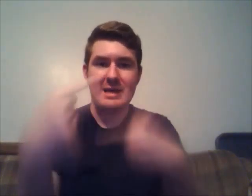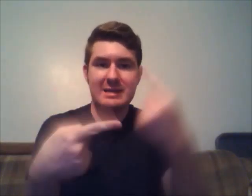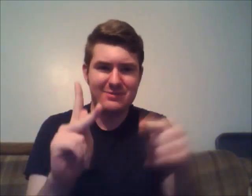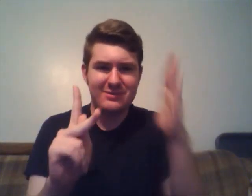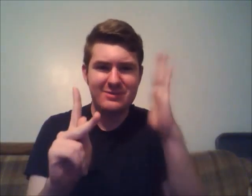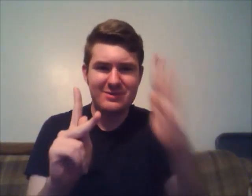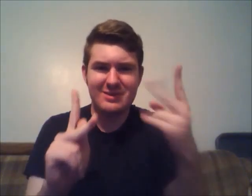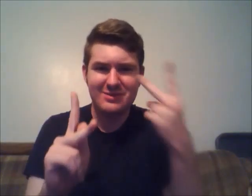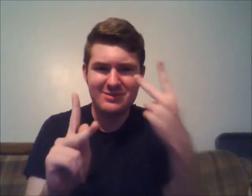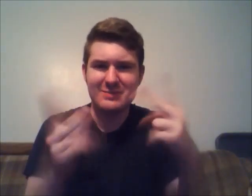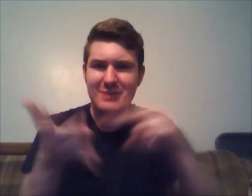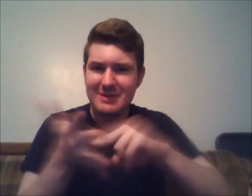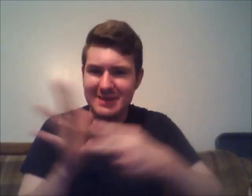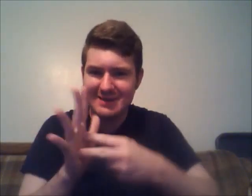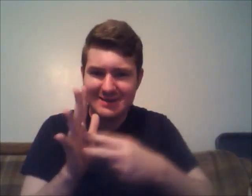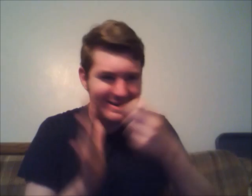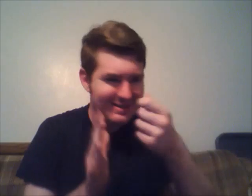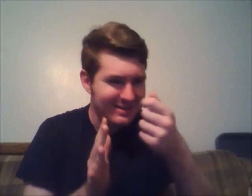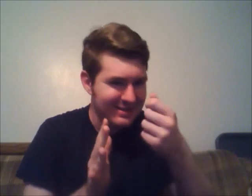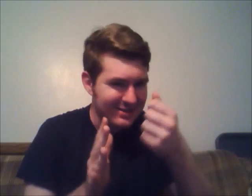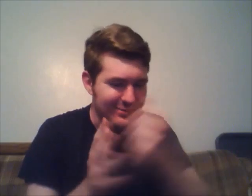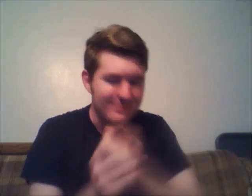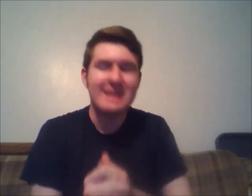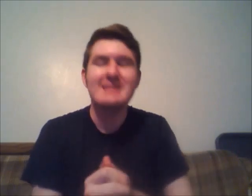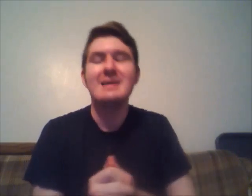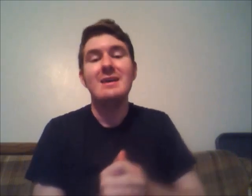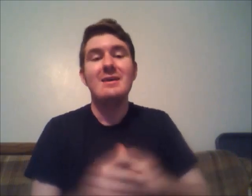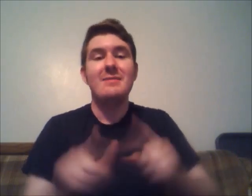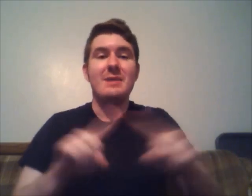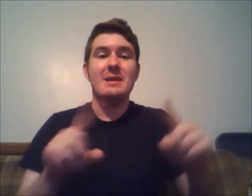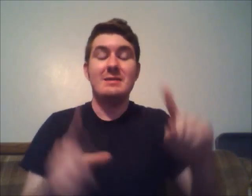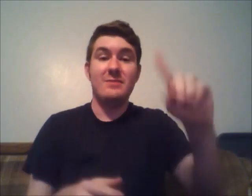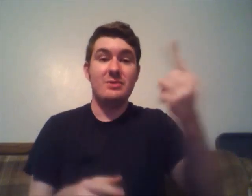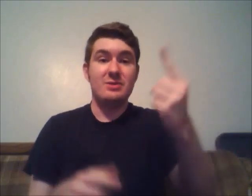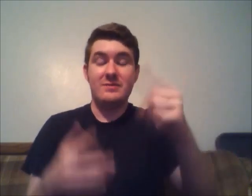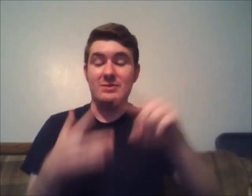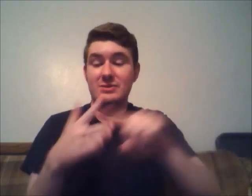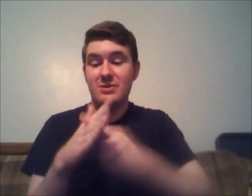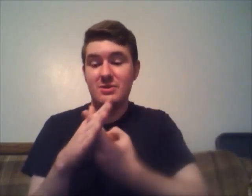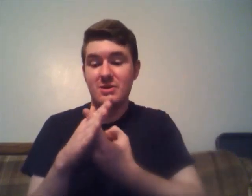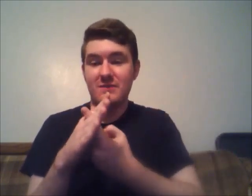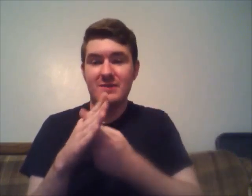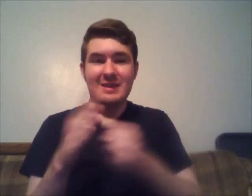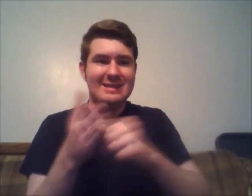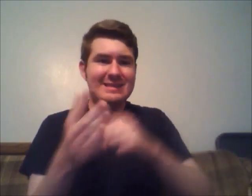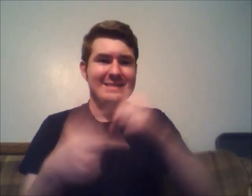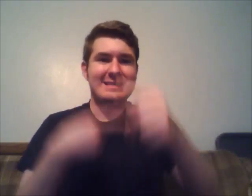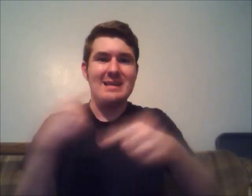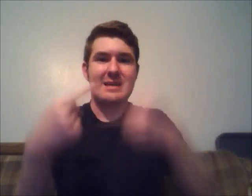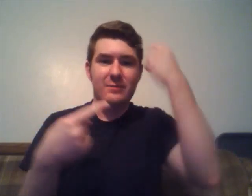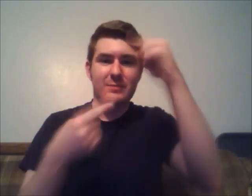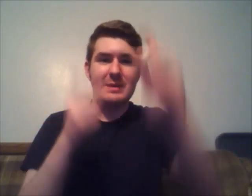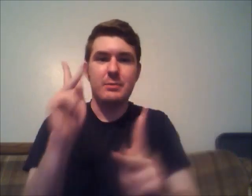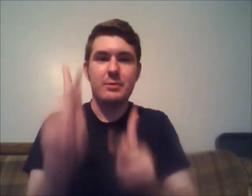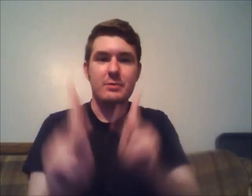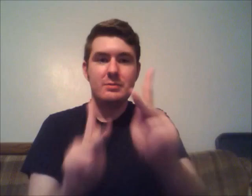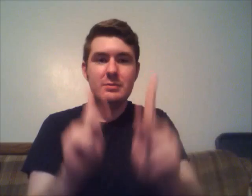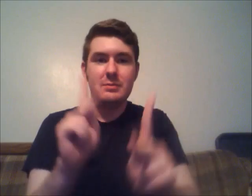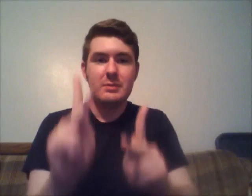signs, and you'll see what I mean in a little bit. But first off, to start off, this is a sign for people.